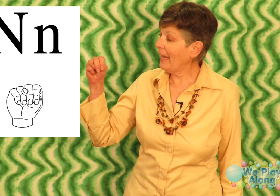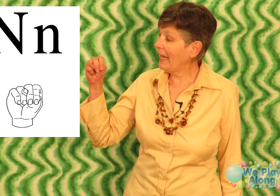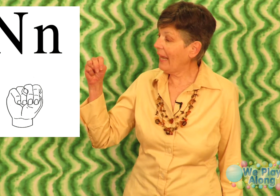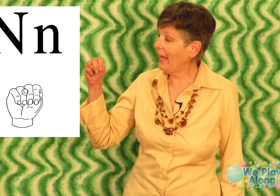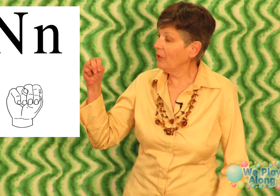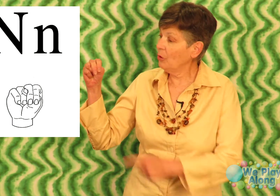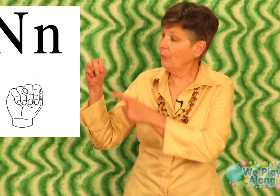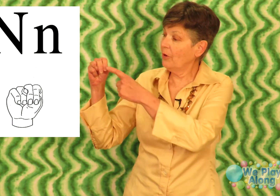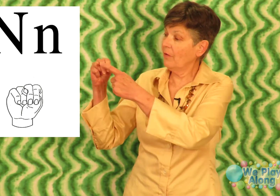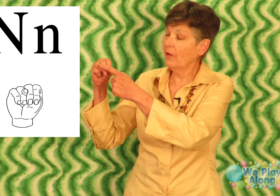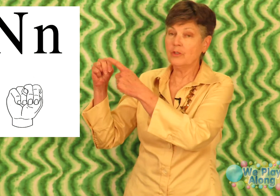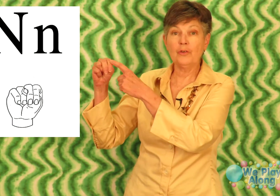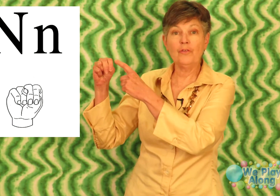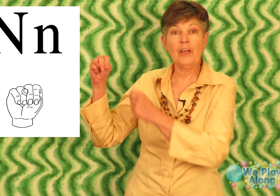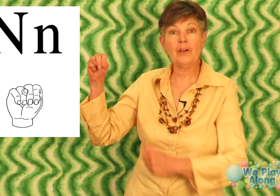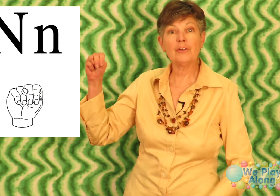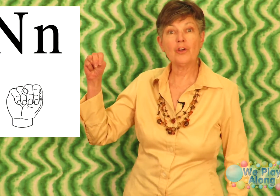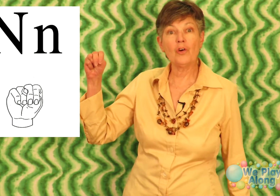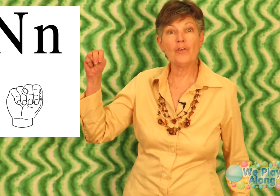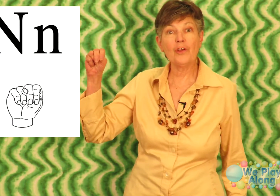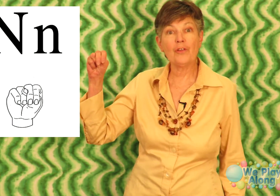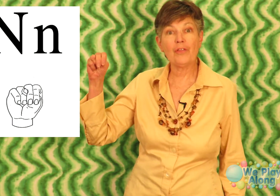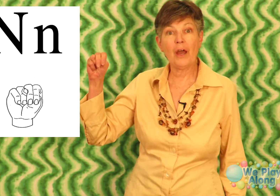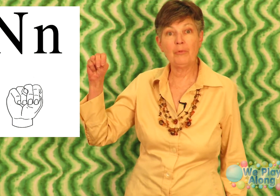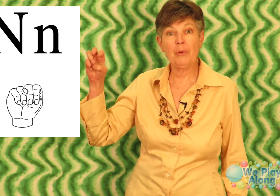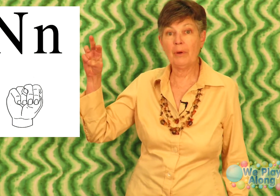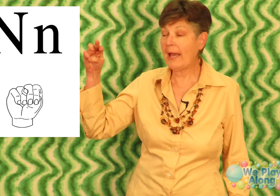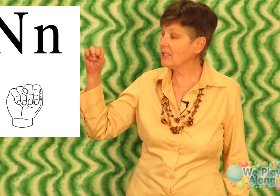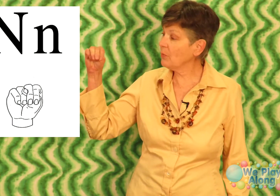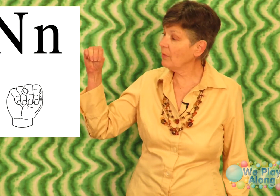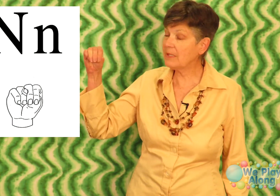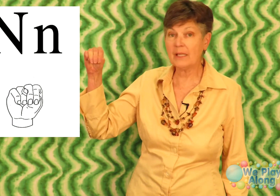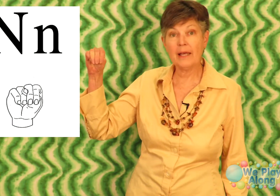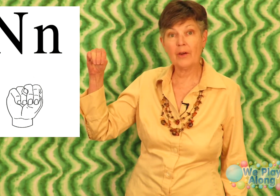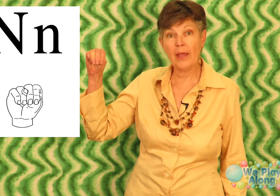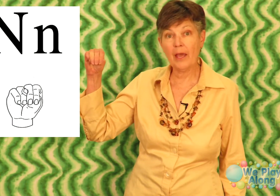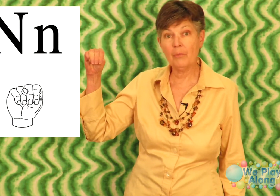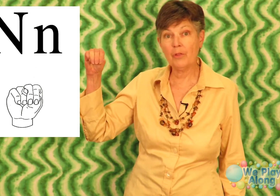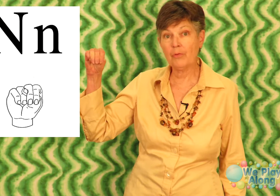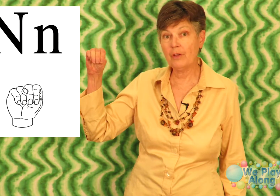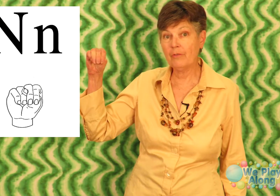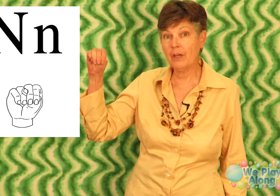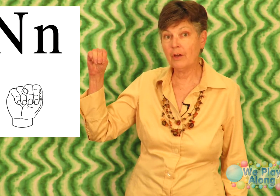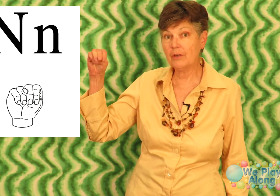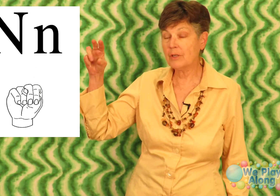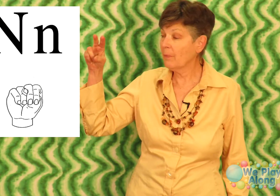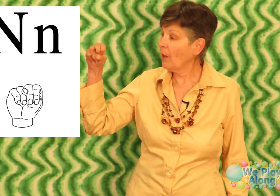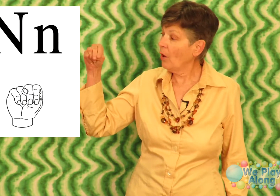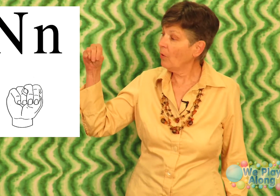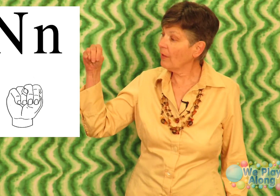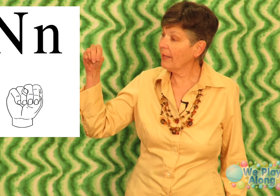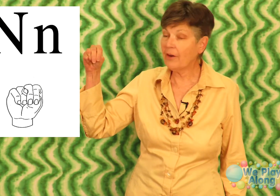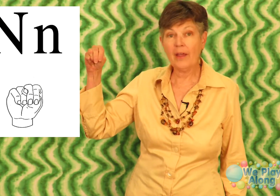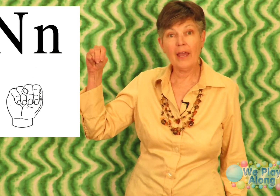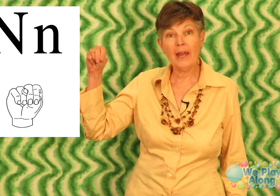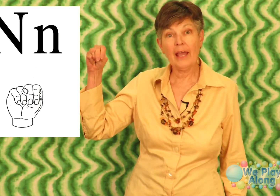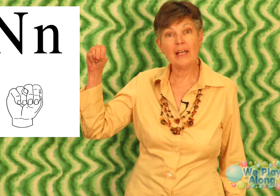an N, you put 2 fingers over your thumb. Remember last week was the letter M with 3 fingers? Well, the letter N has